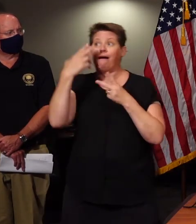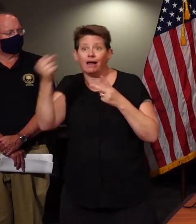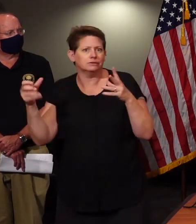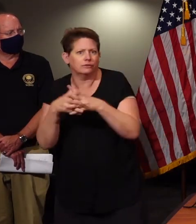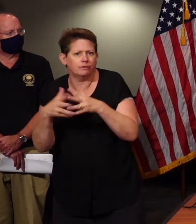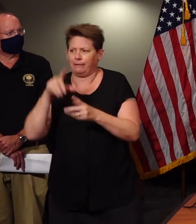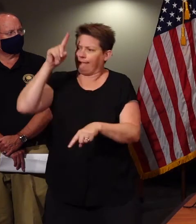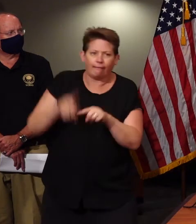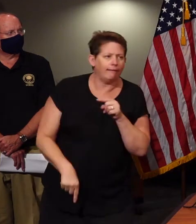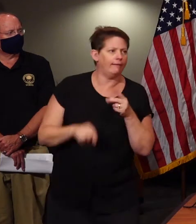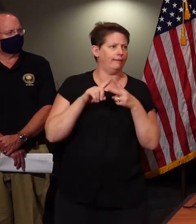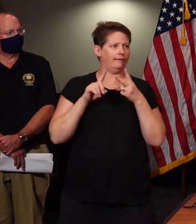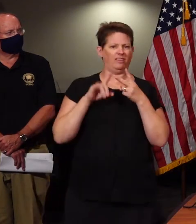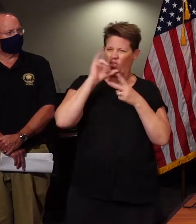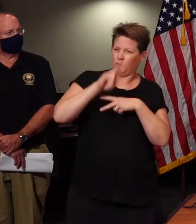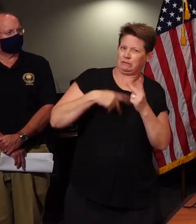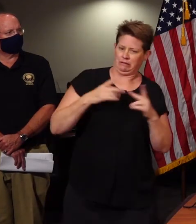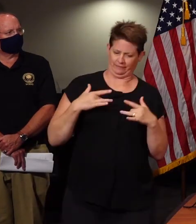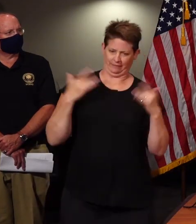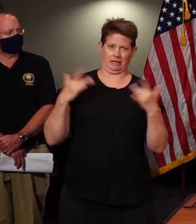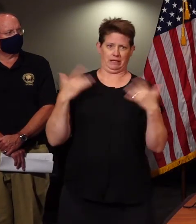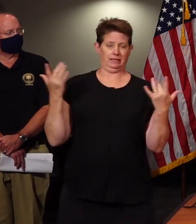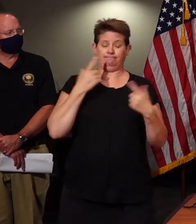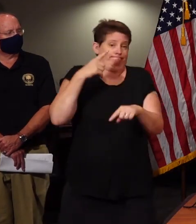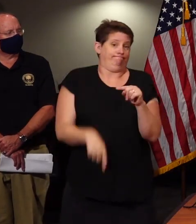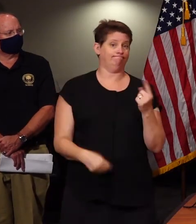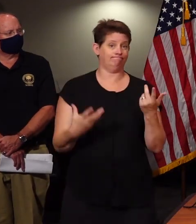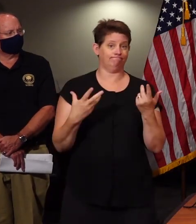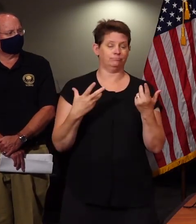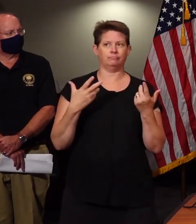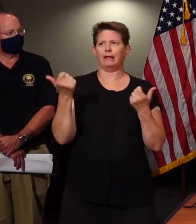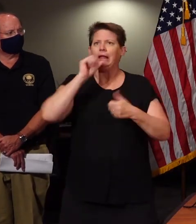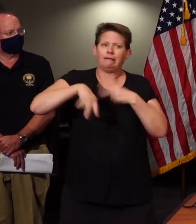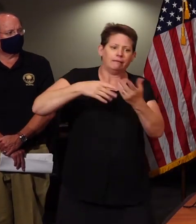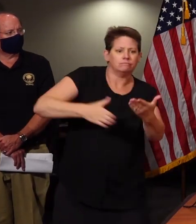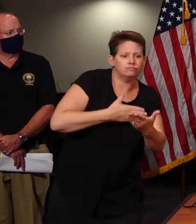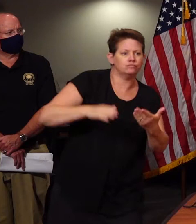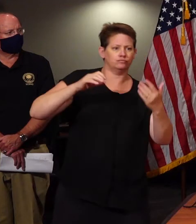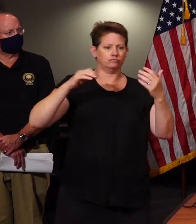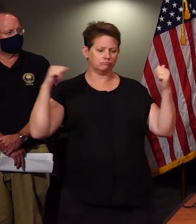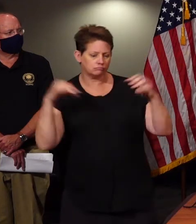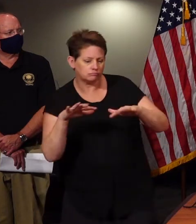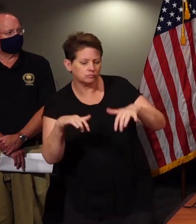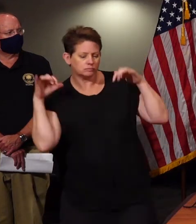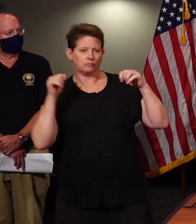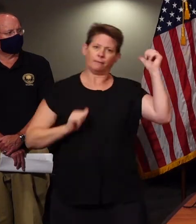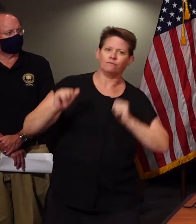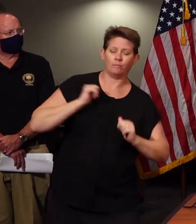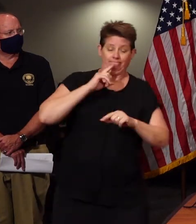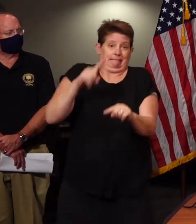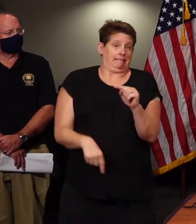school football. We won't be able to have those kind of sports. We won't be able to have concerts, performing arts. We just won't be able to do